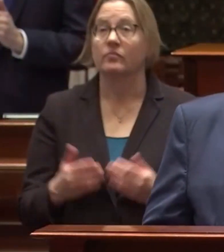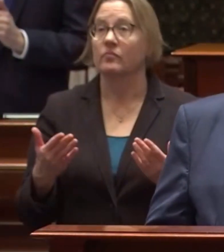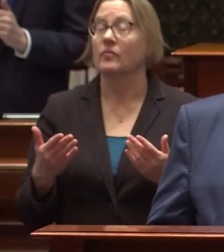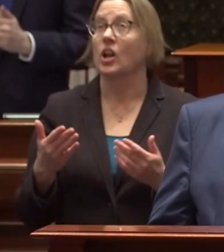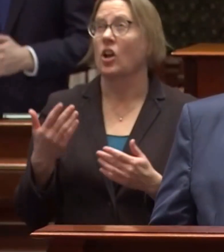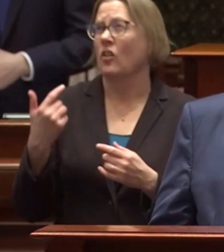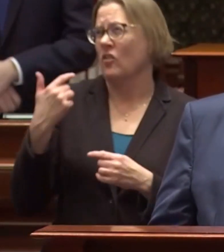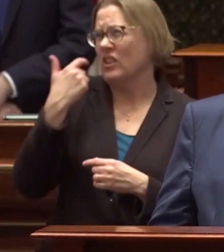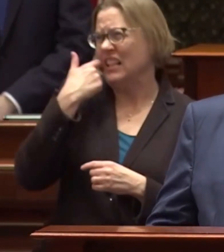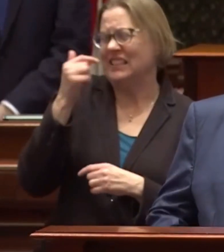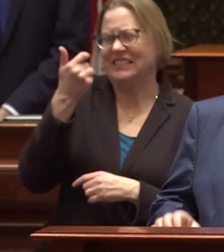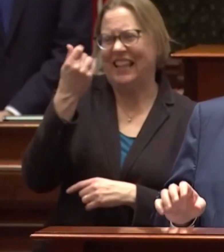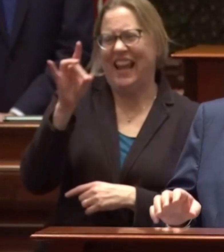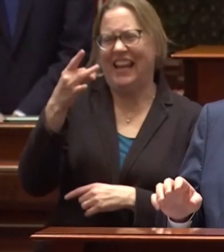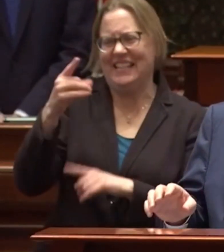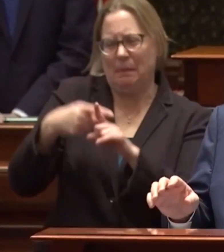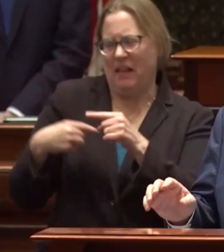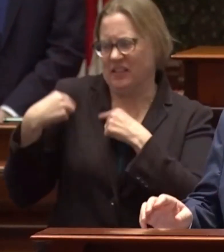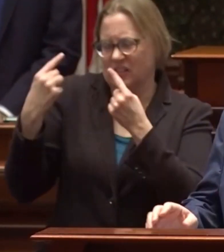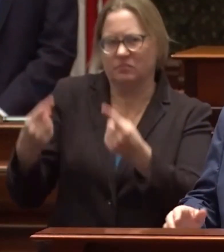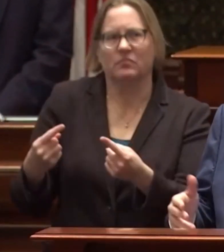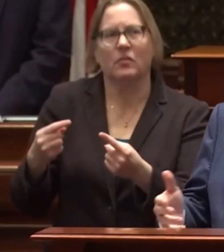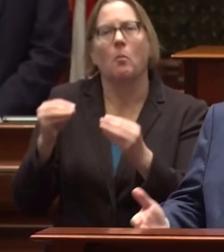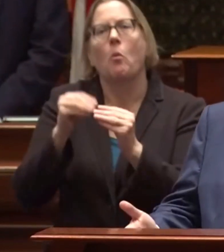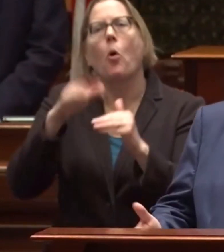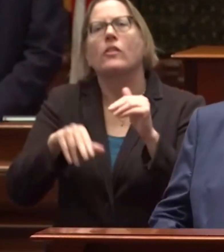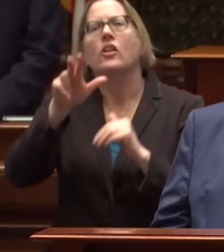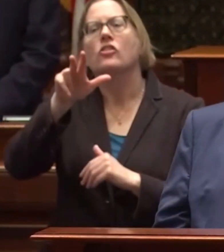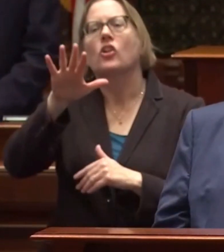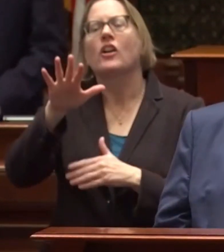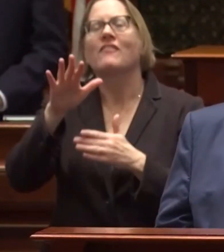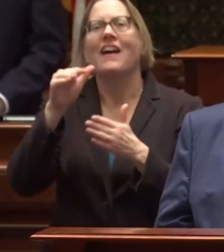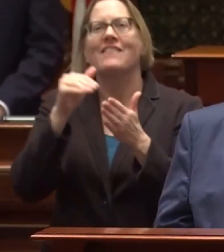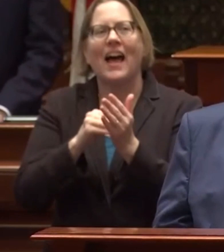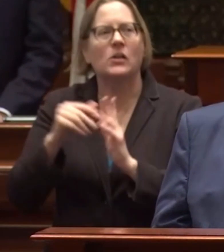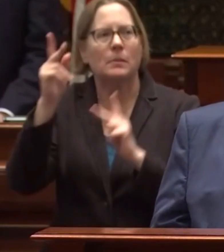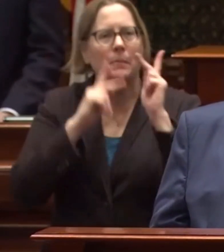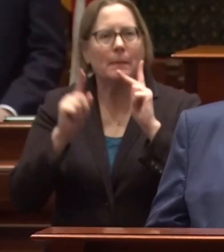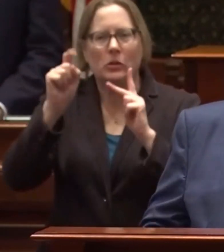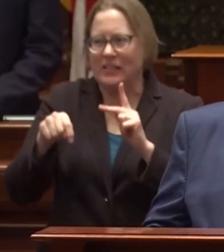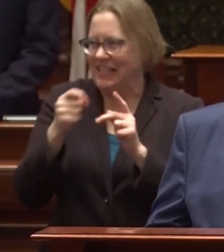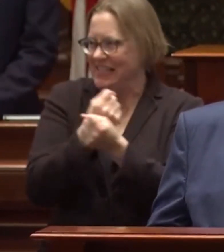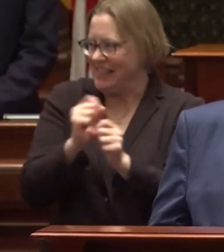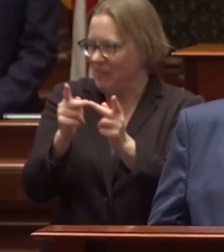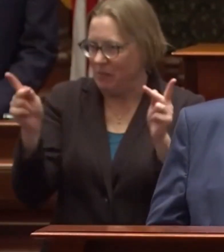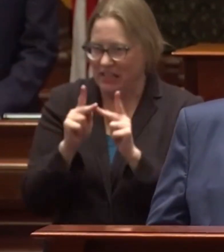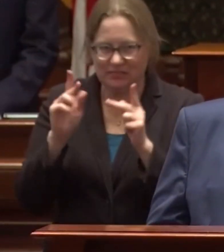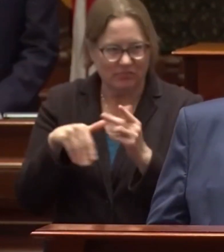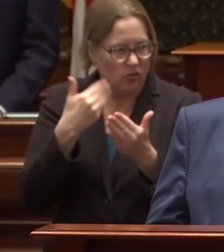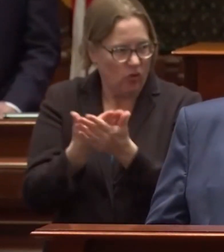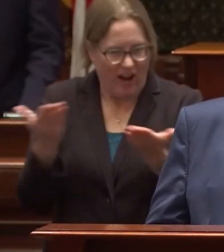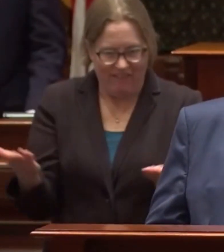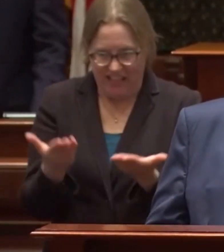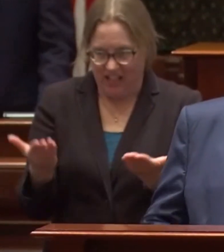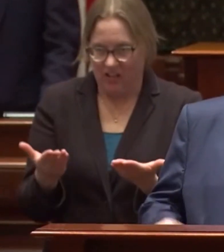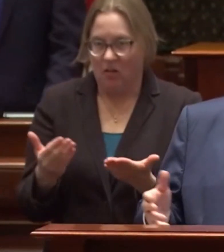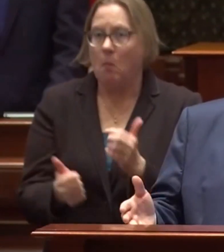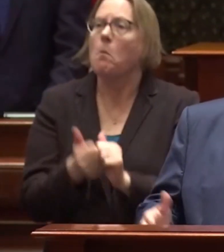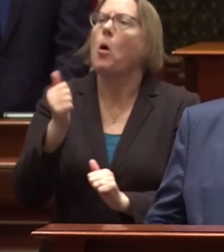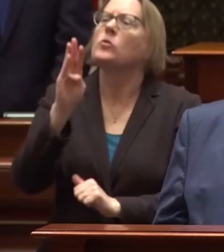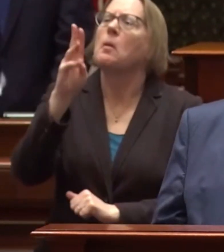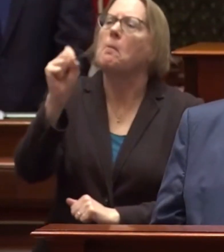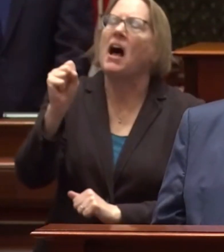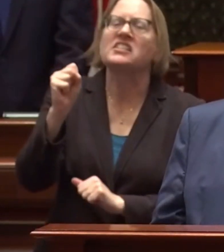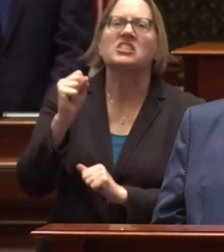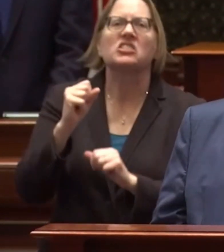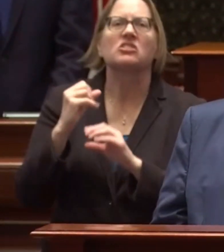Over the last 18 months, more than 35,000 asylum seekers have arrived in Illinois. Most of them landed here in buses